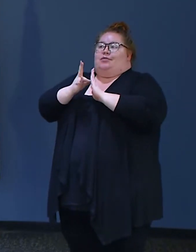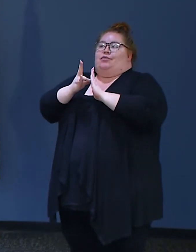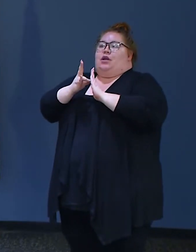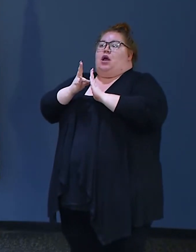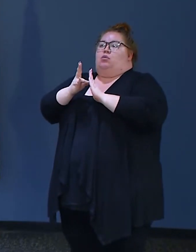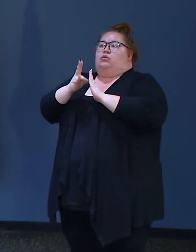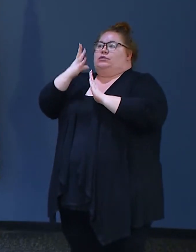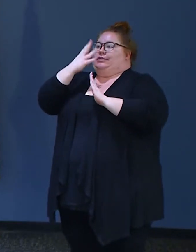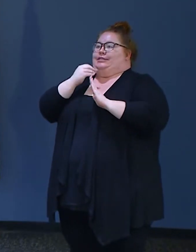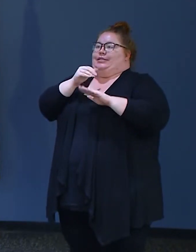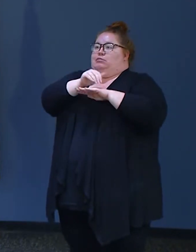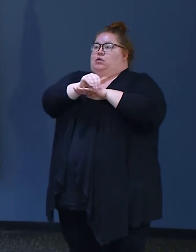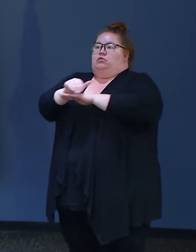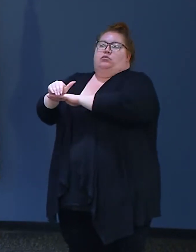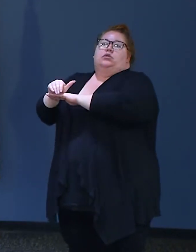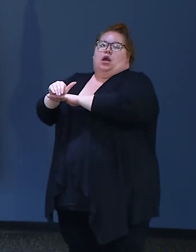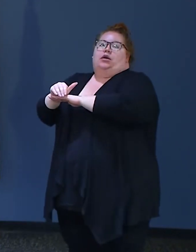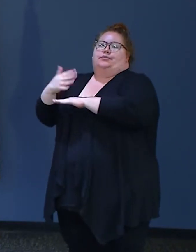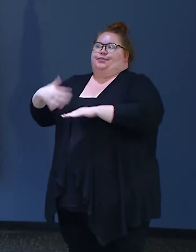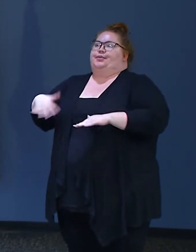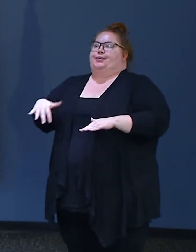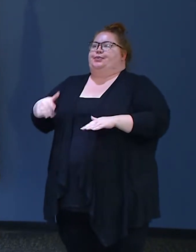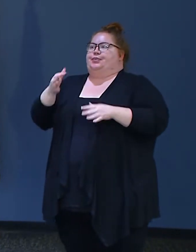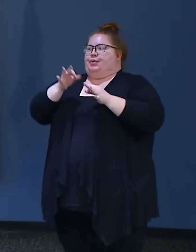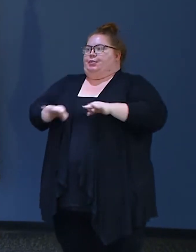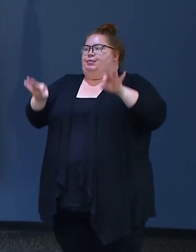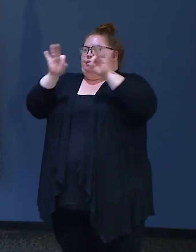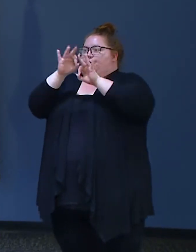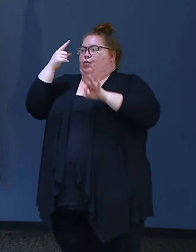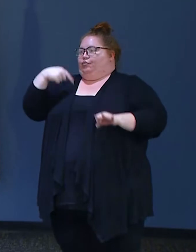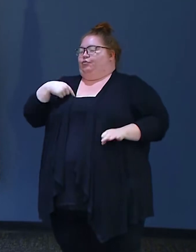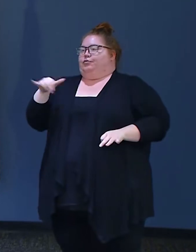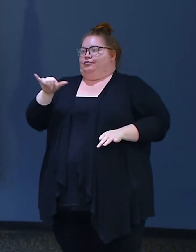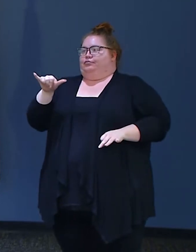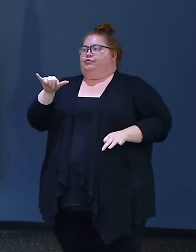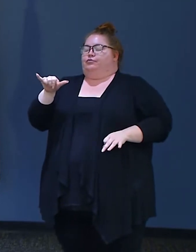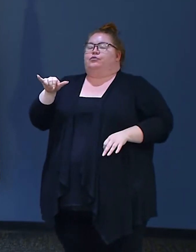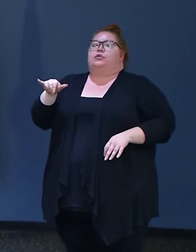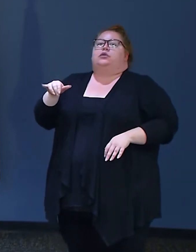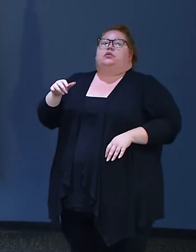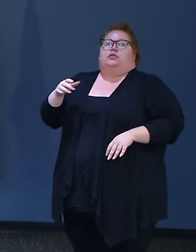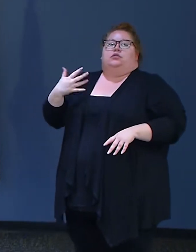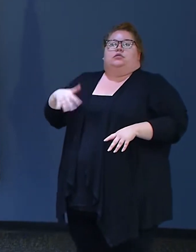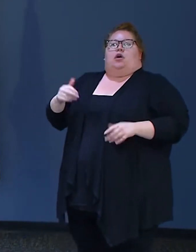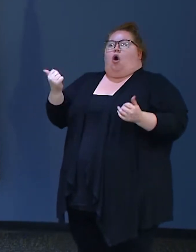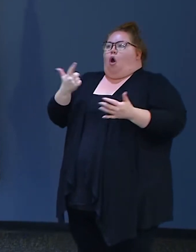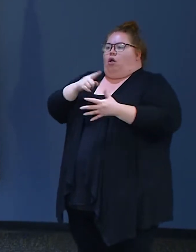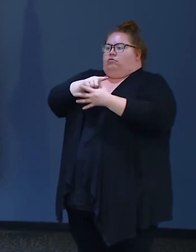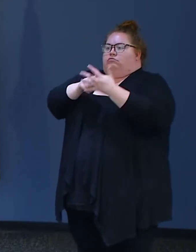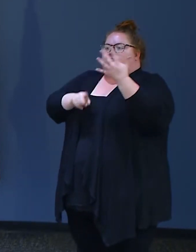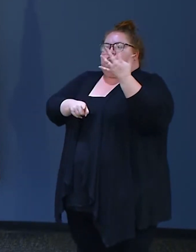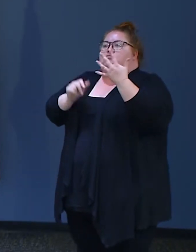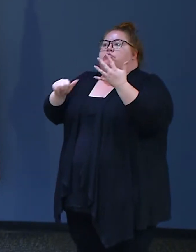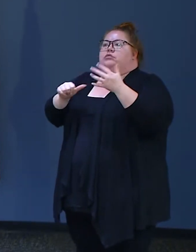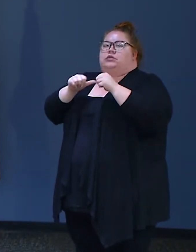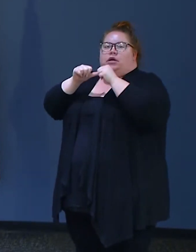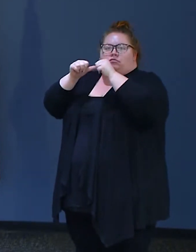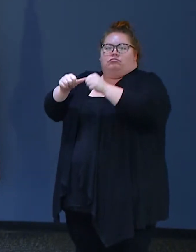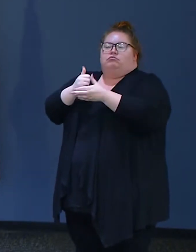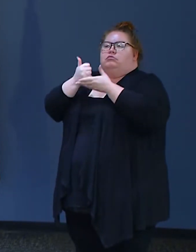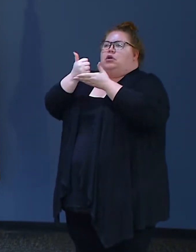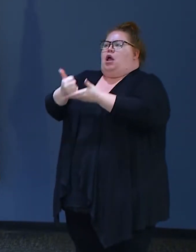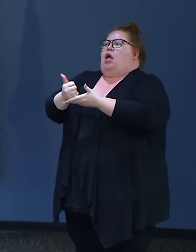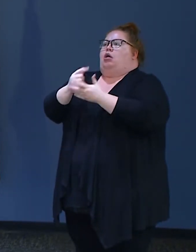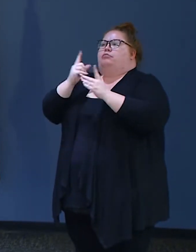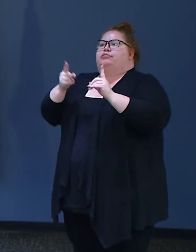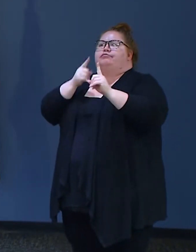that. And we just encourage everyone to get enough sleep. All of these things can just help us achieve our optimal